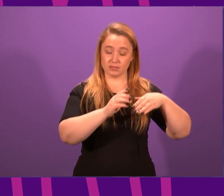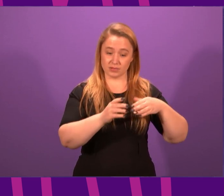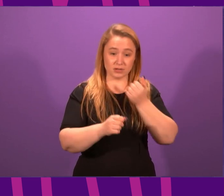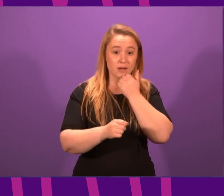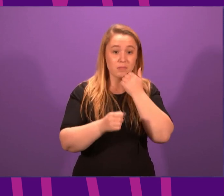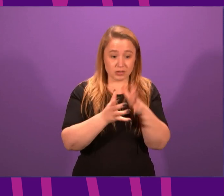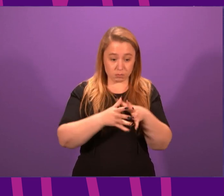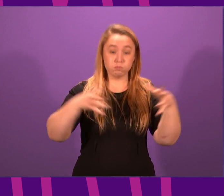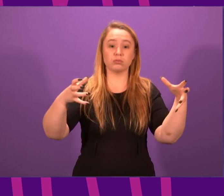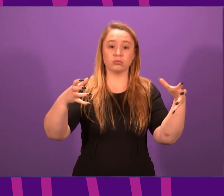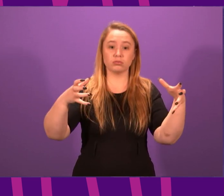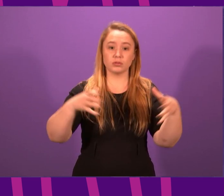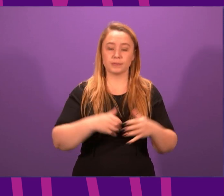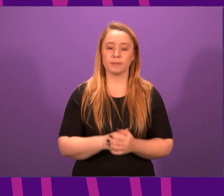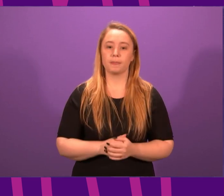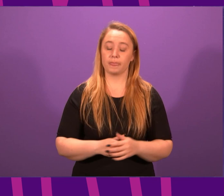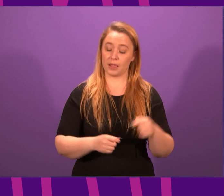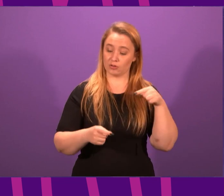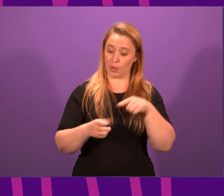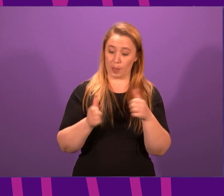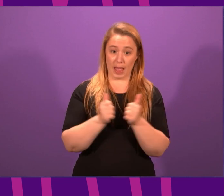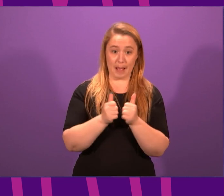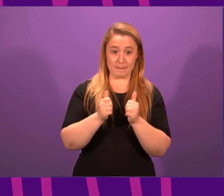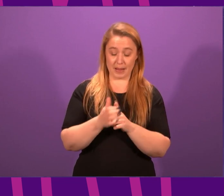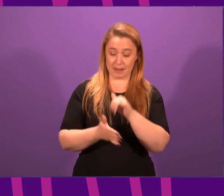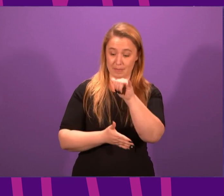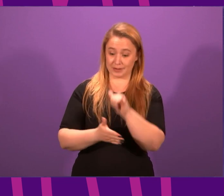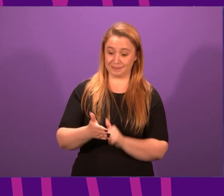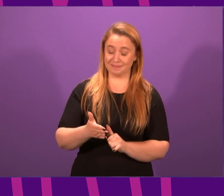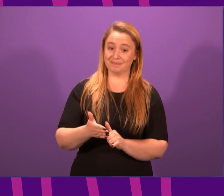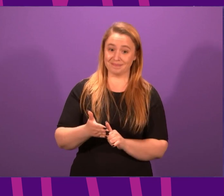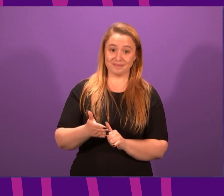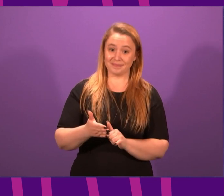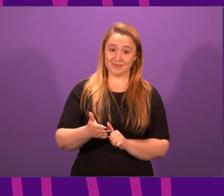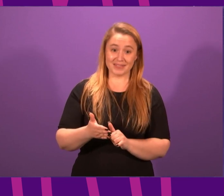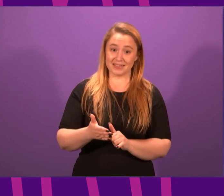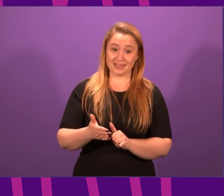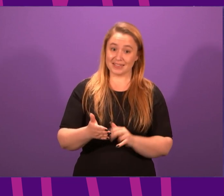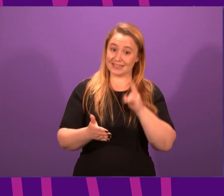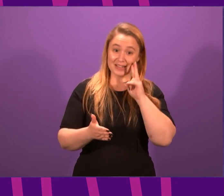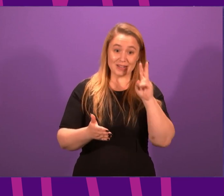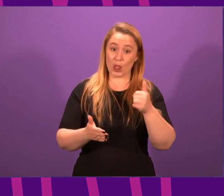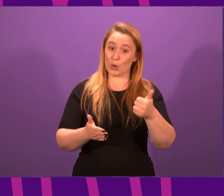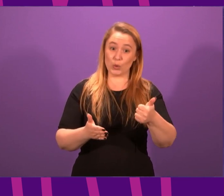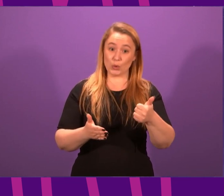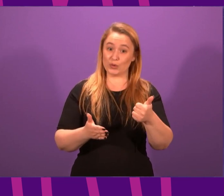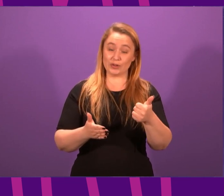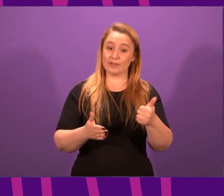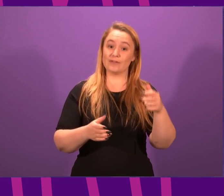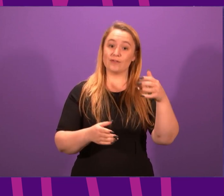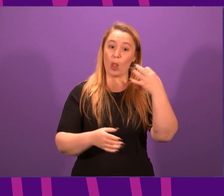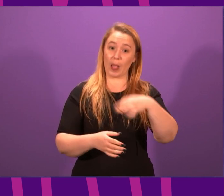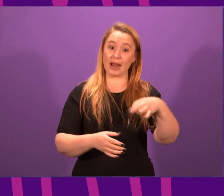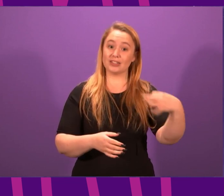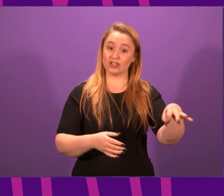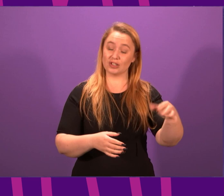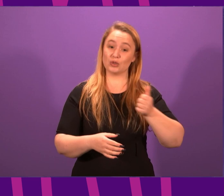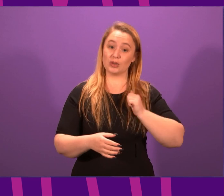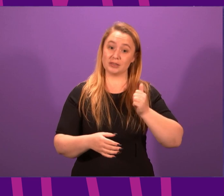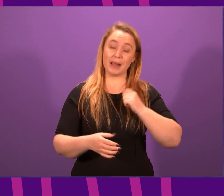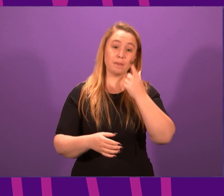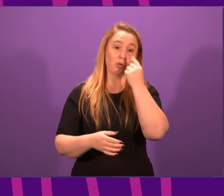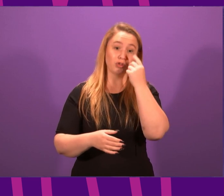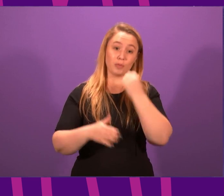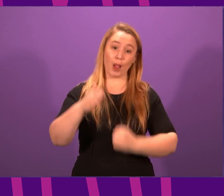The paper I referred to a moment ago does not look good for Lanarkshire, so we may be heading for that top tier.